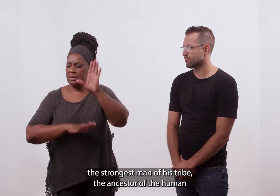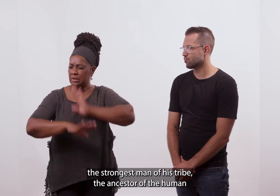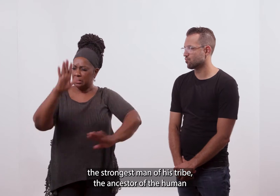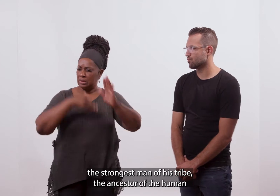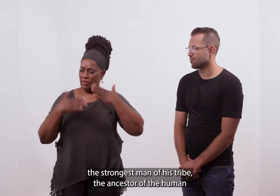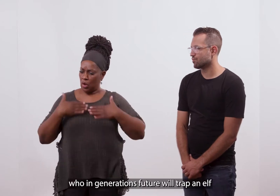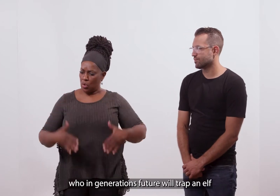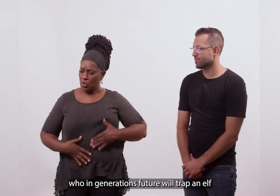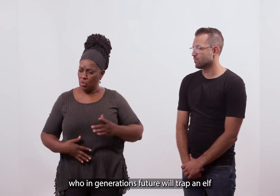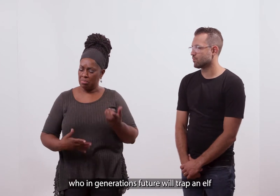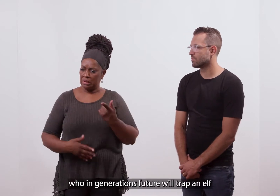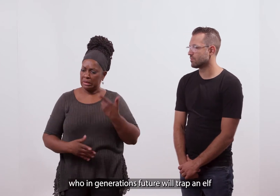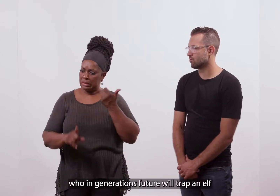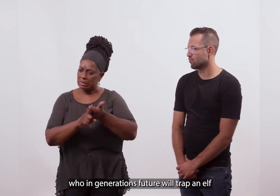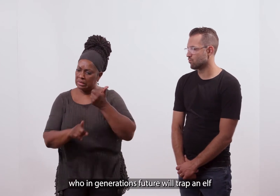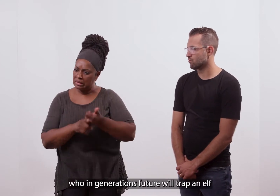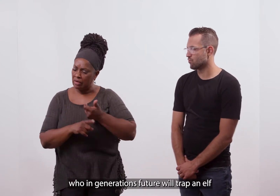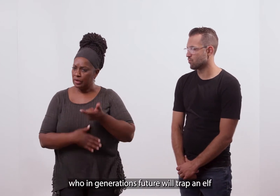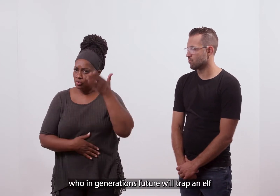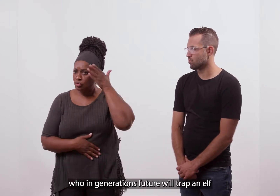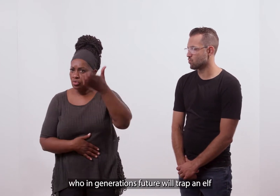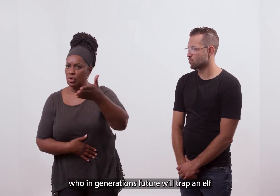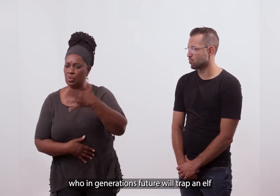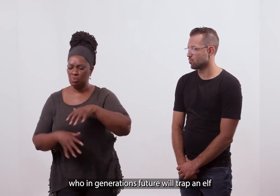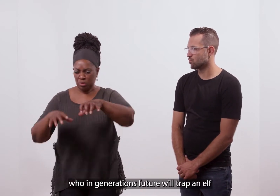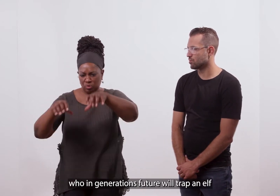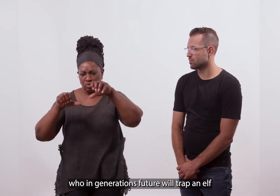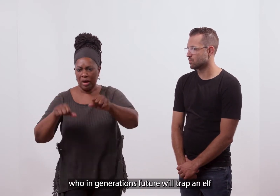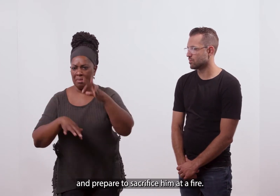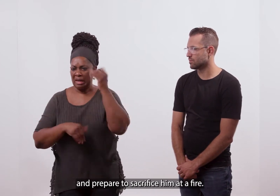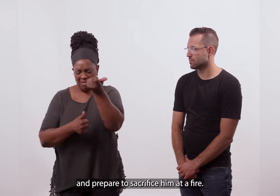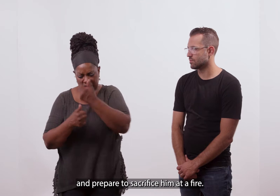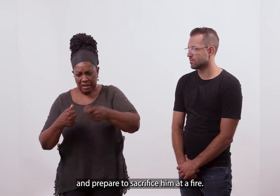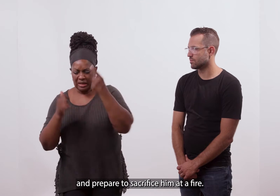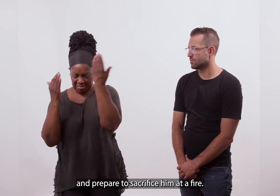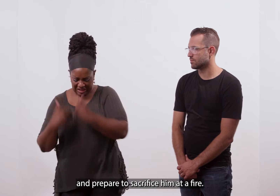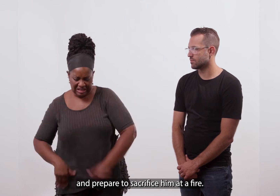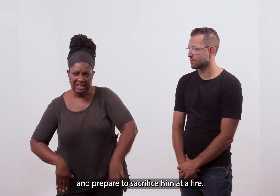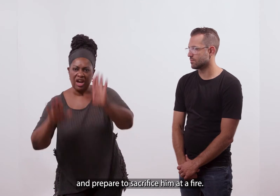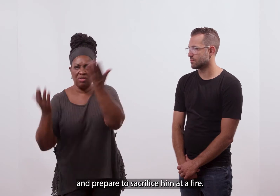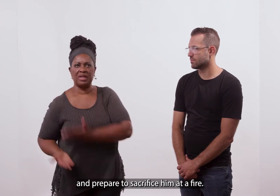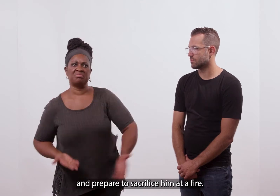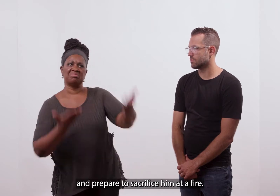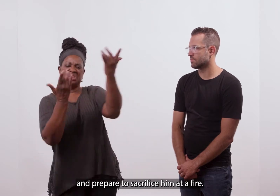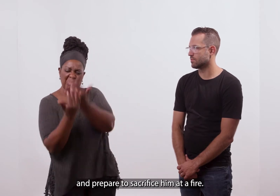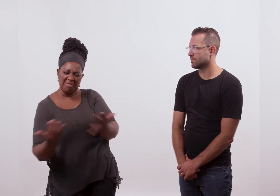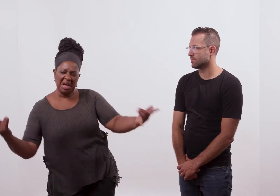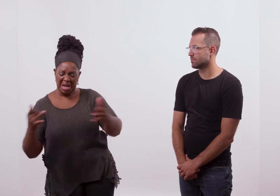the human who in generations future will trap an elf and prepare to sacrifice him at a